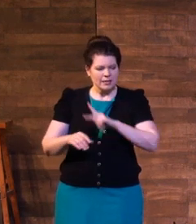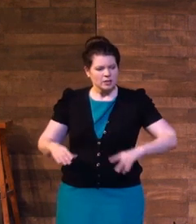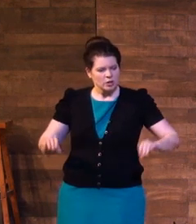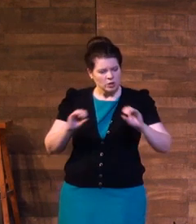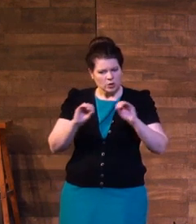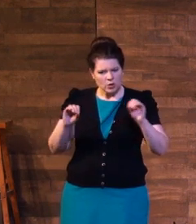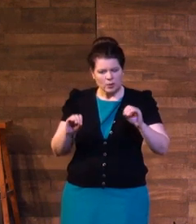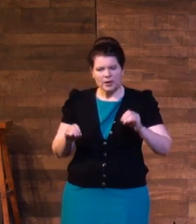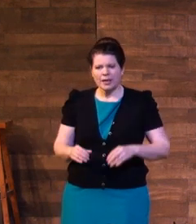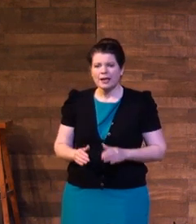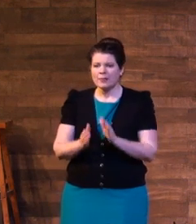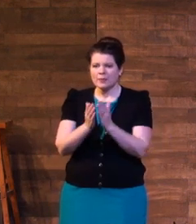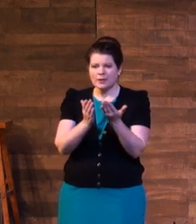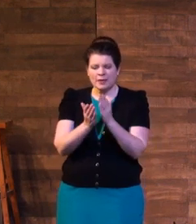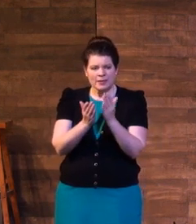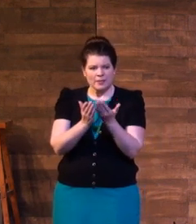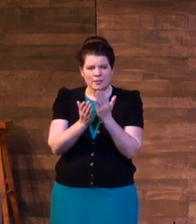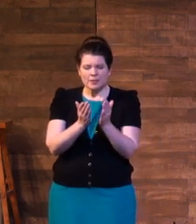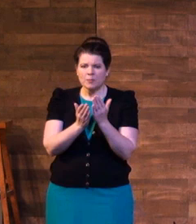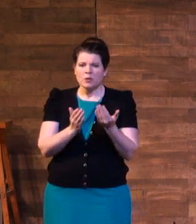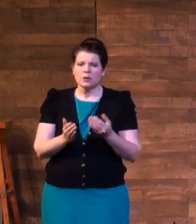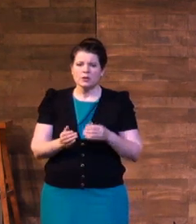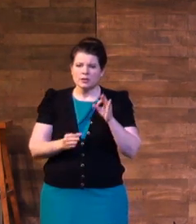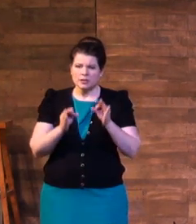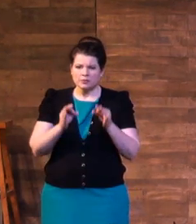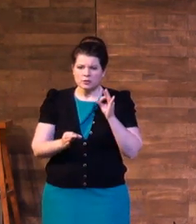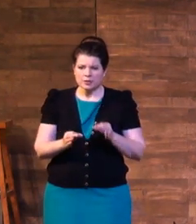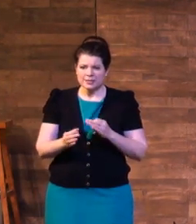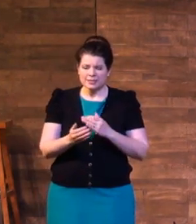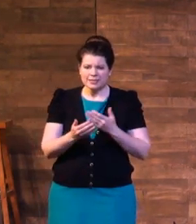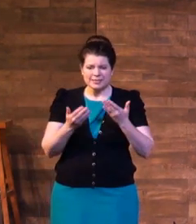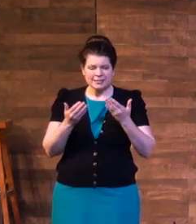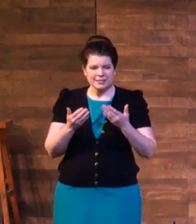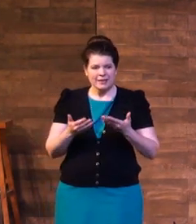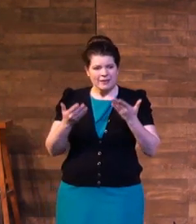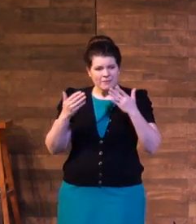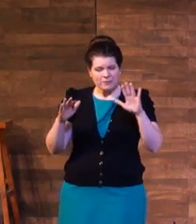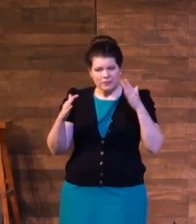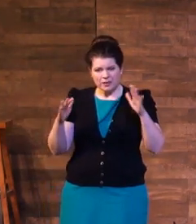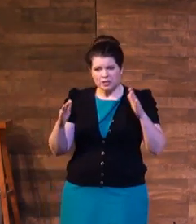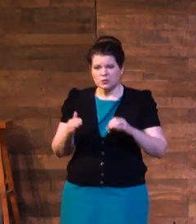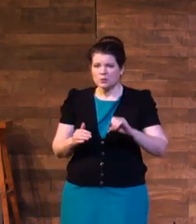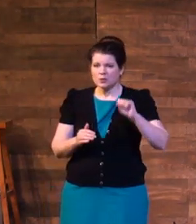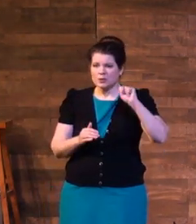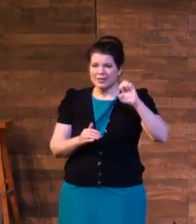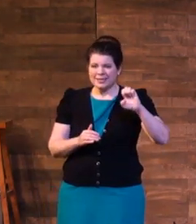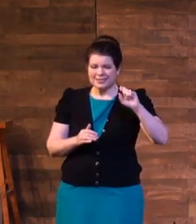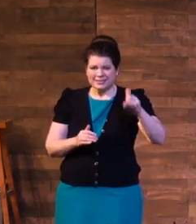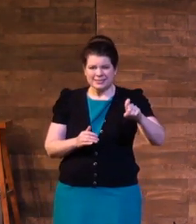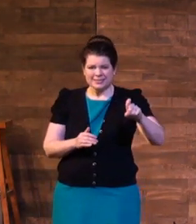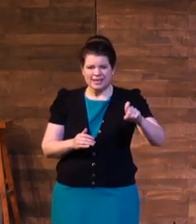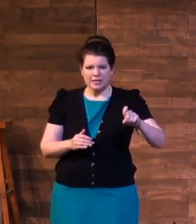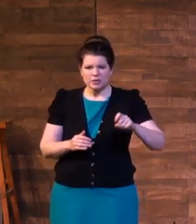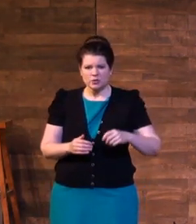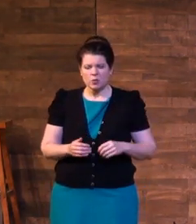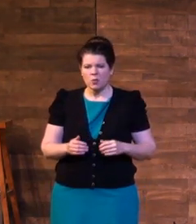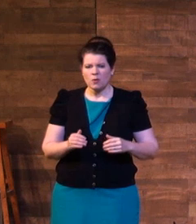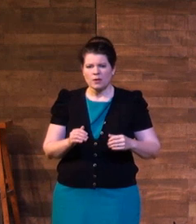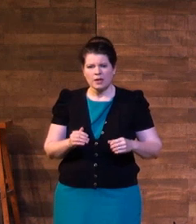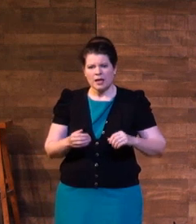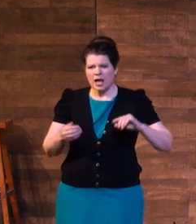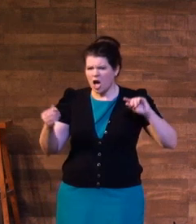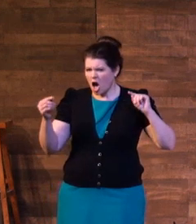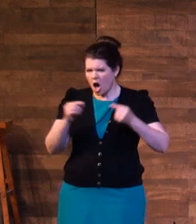act of sexual violence resulting in murder. And then that whole act turns into a civil war that breaks out among the tribes of